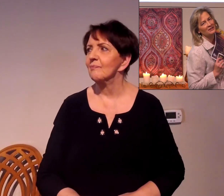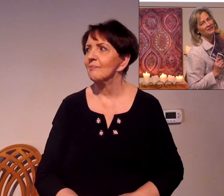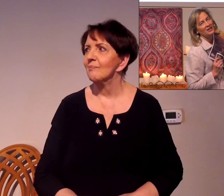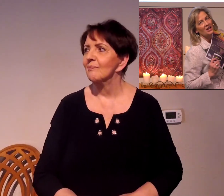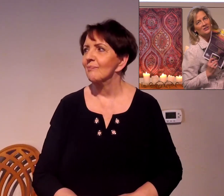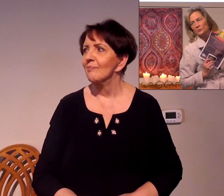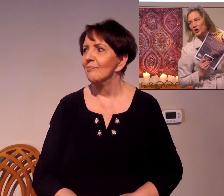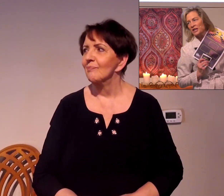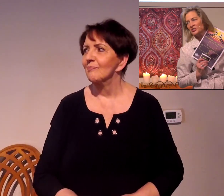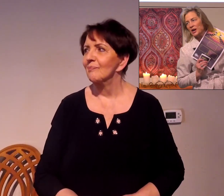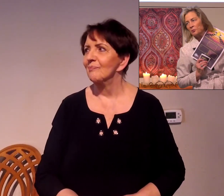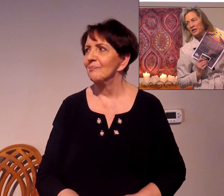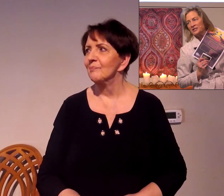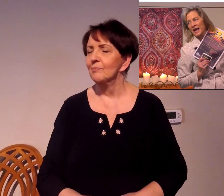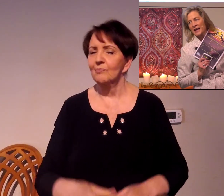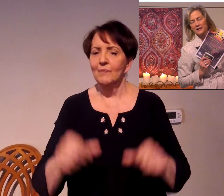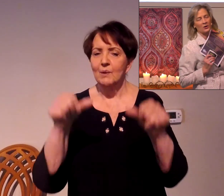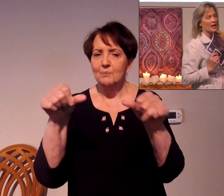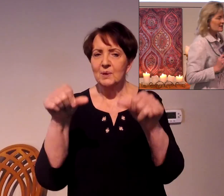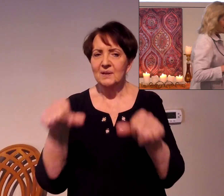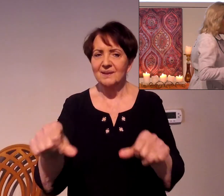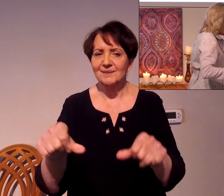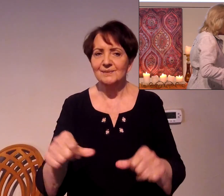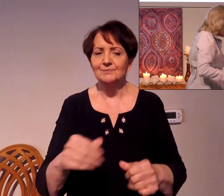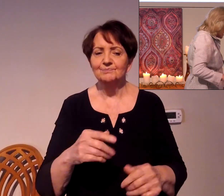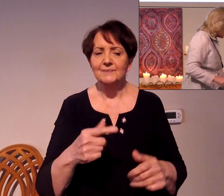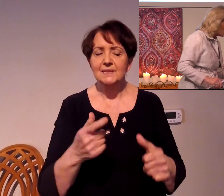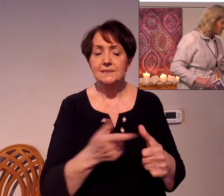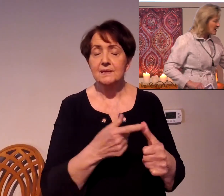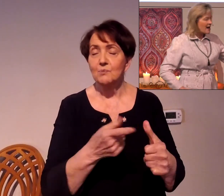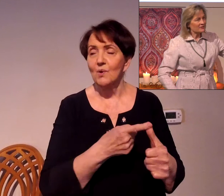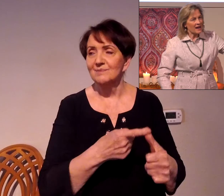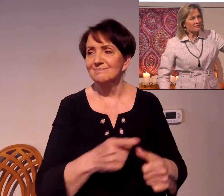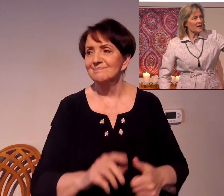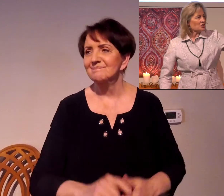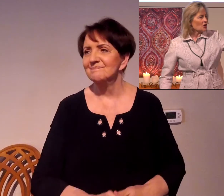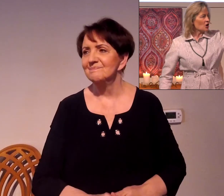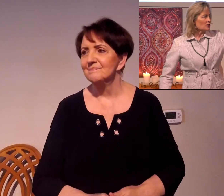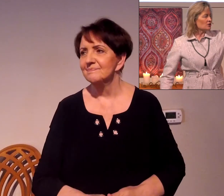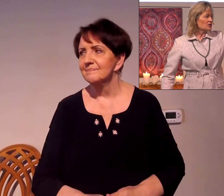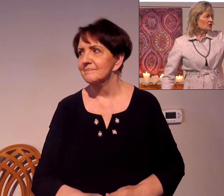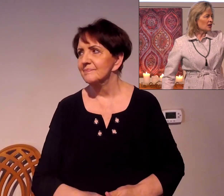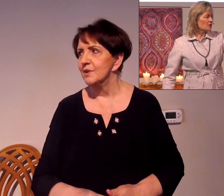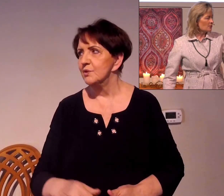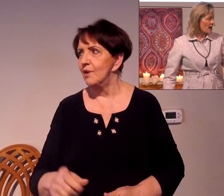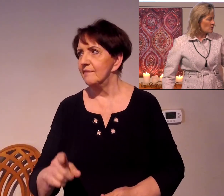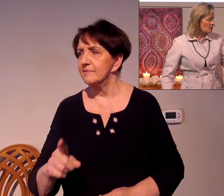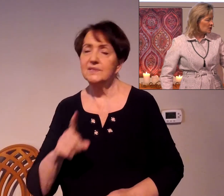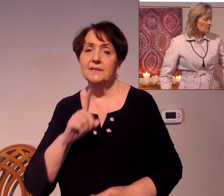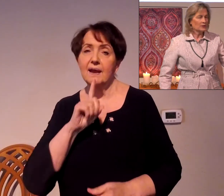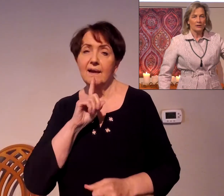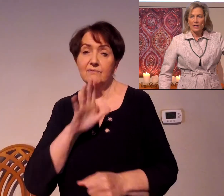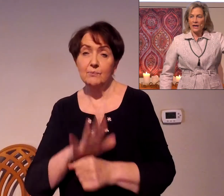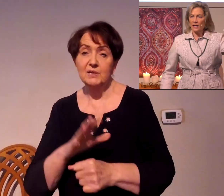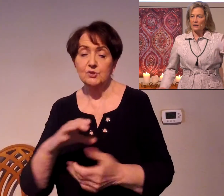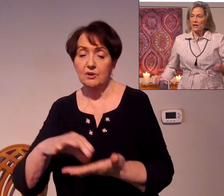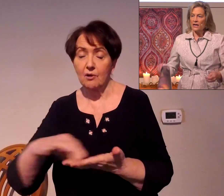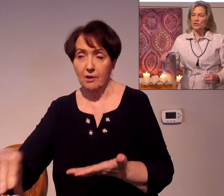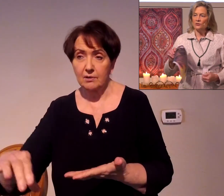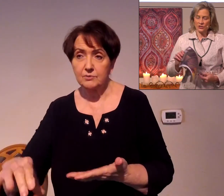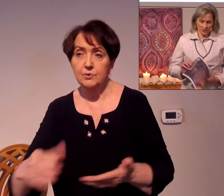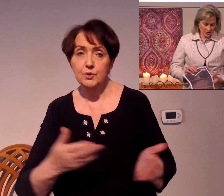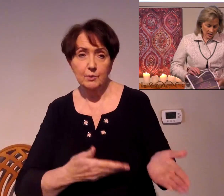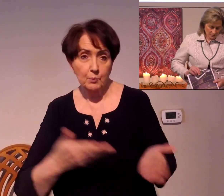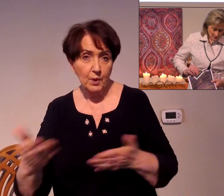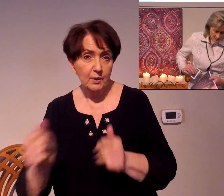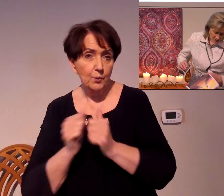here. We're on step 1 today, okay? And then you get to have an affirmation card that you get to carry around with you and